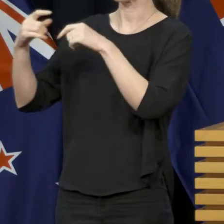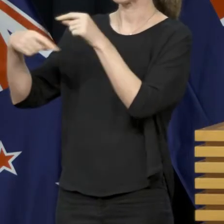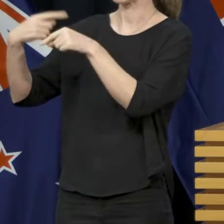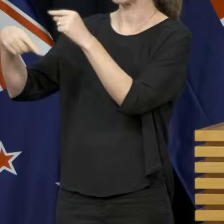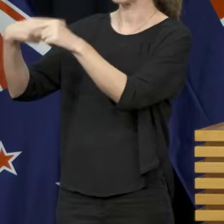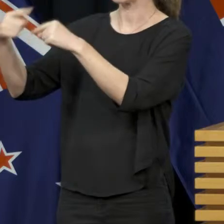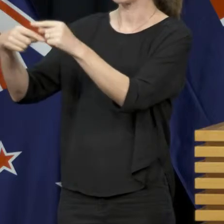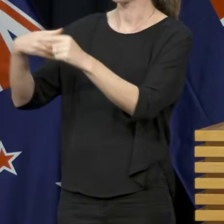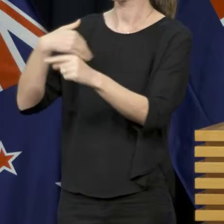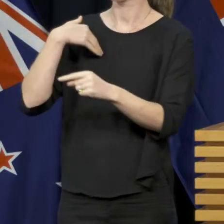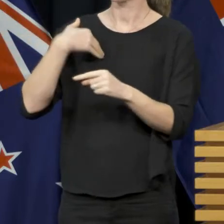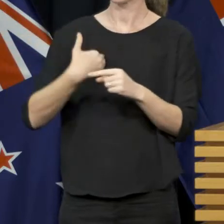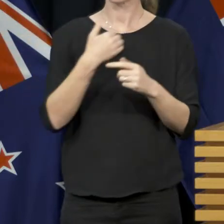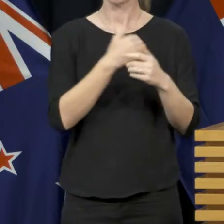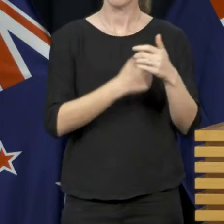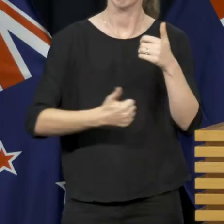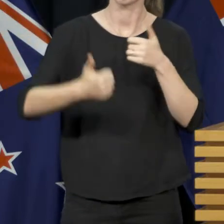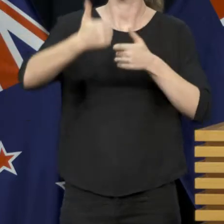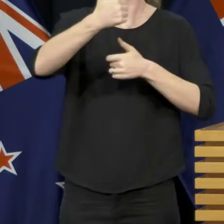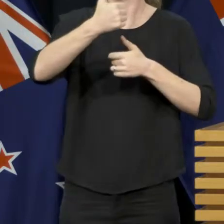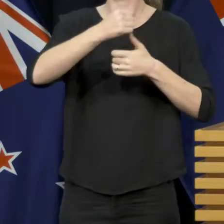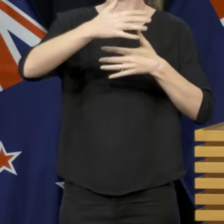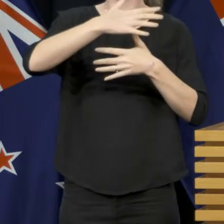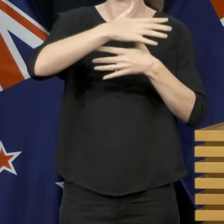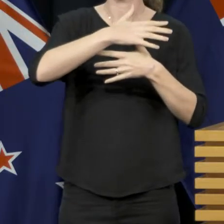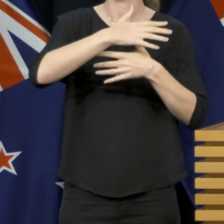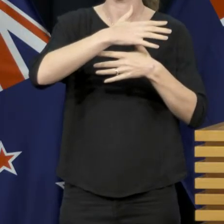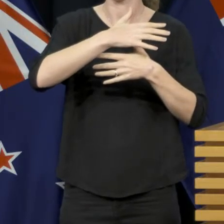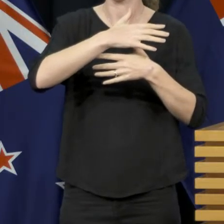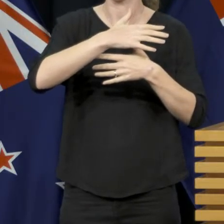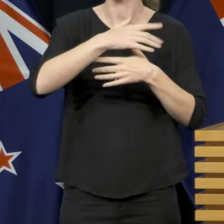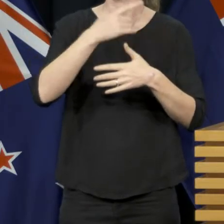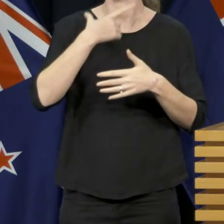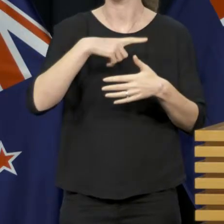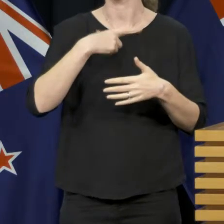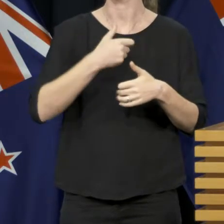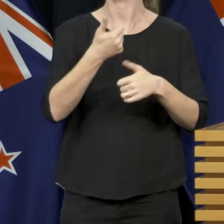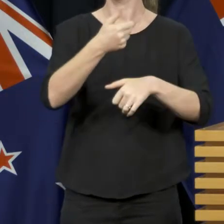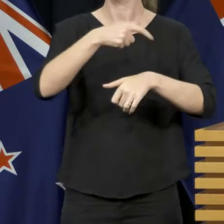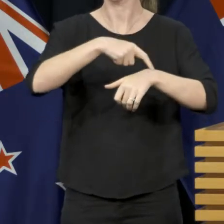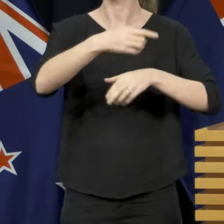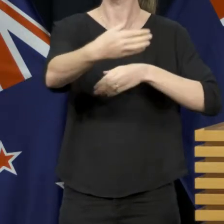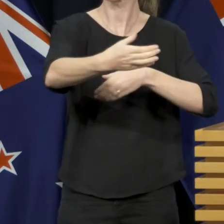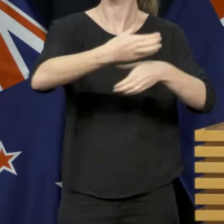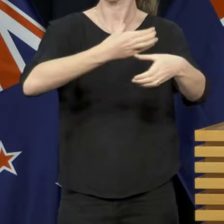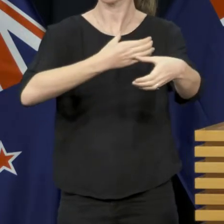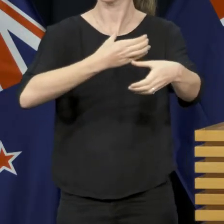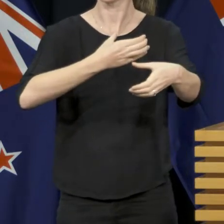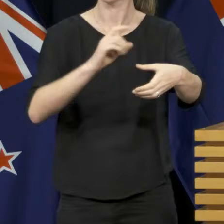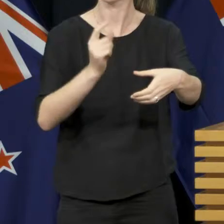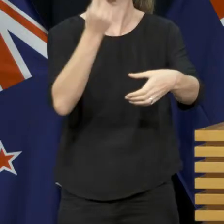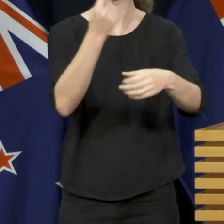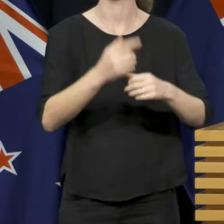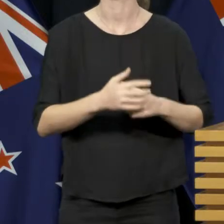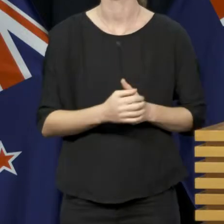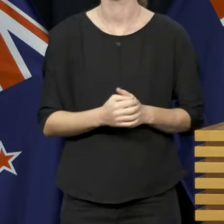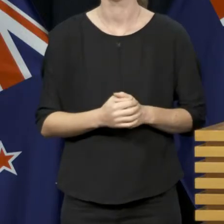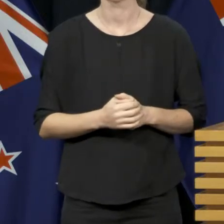to remain as our number one priority, and we still cannot have distractions from that. So that's a view I share with the Minister.